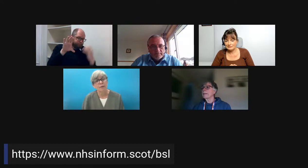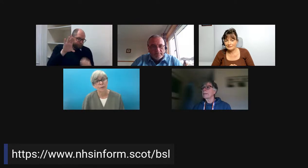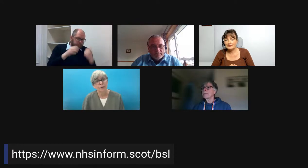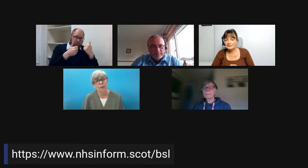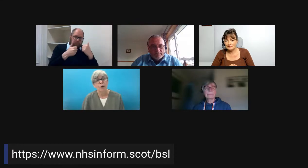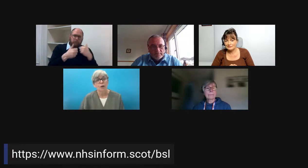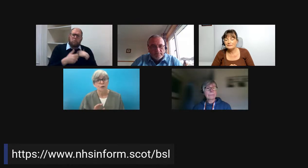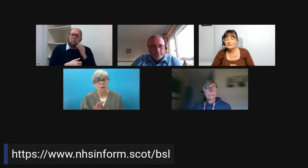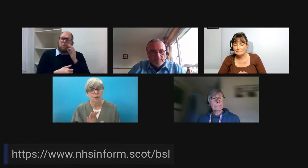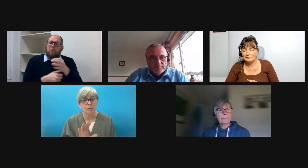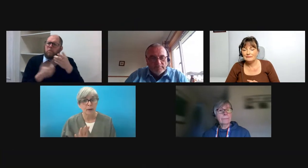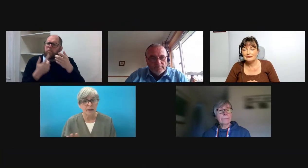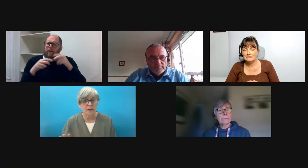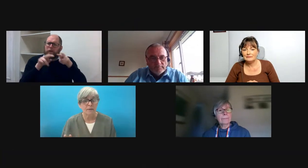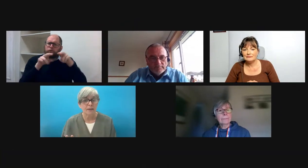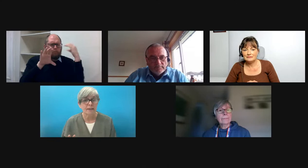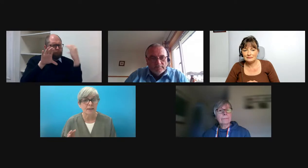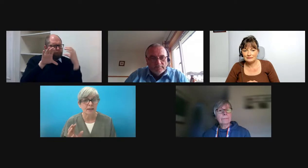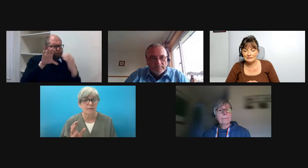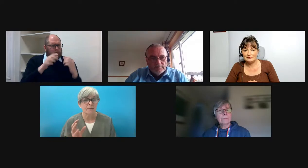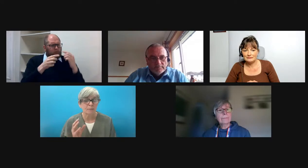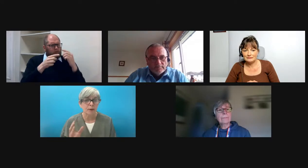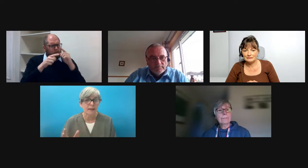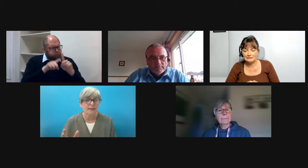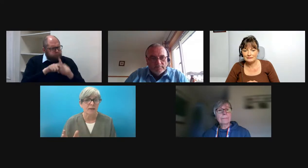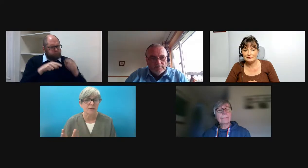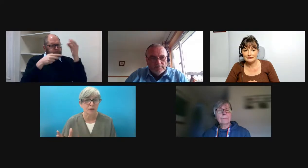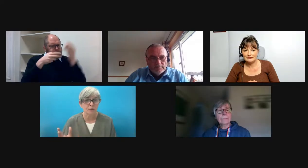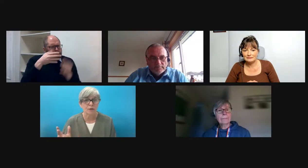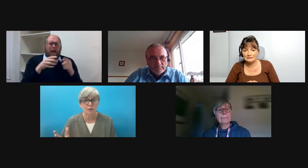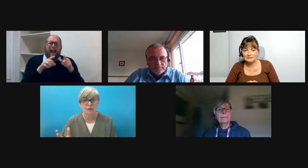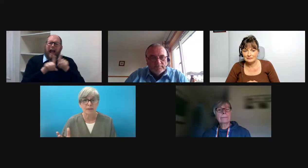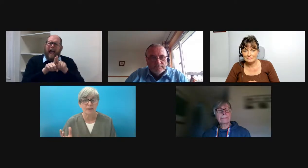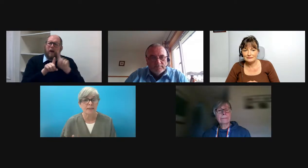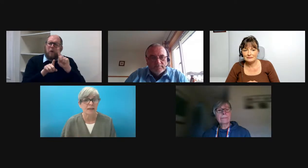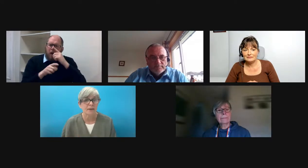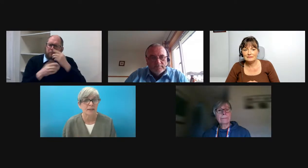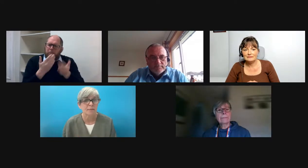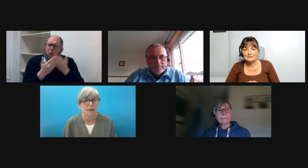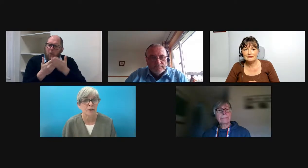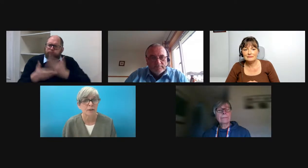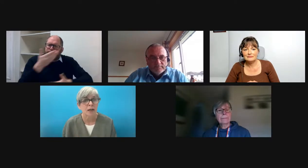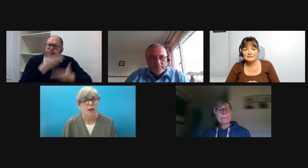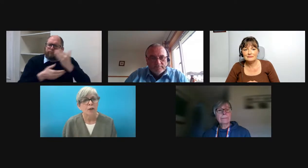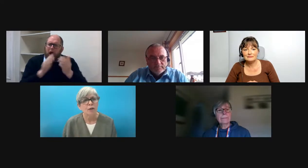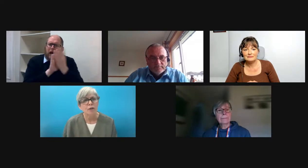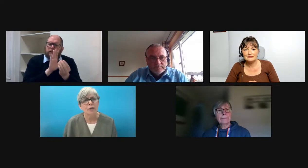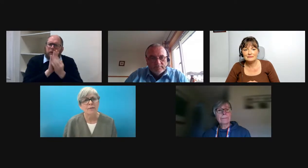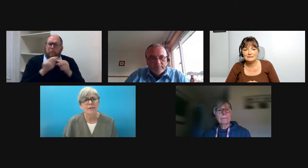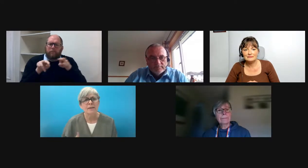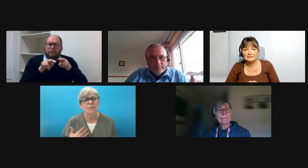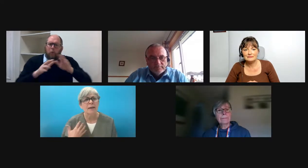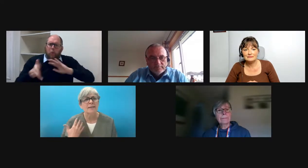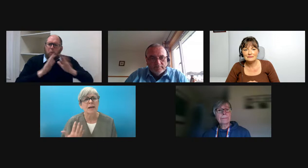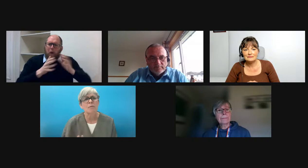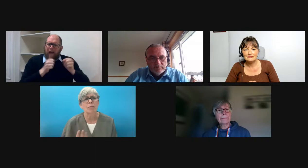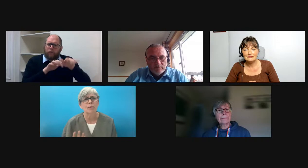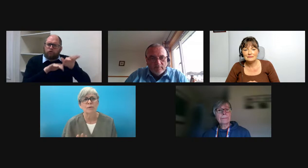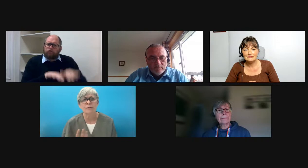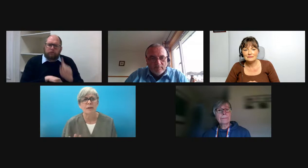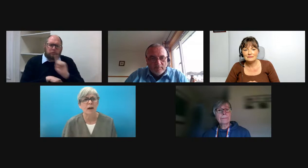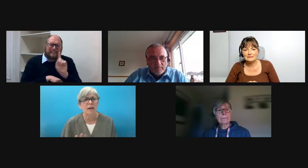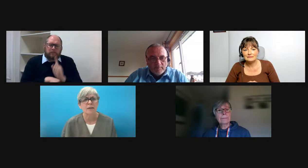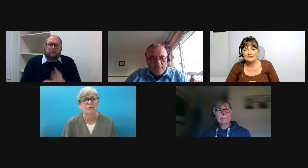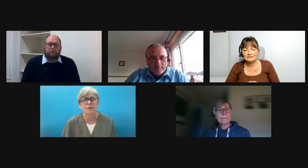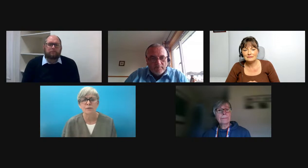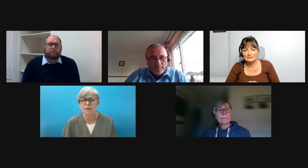to get through to many of these BSL video resources that Davie has mentioned. Could you give us some